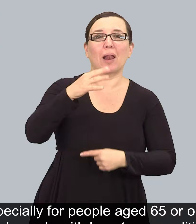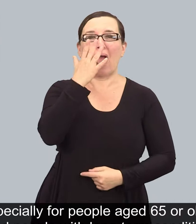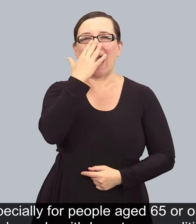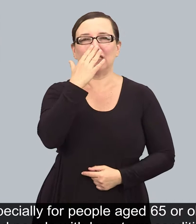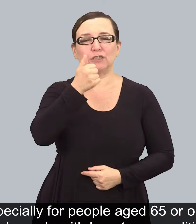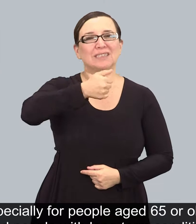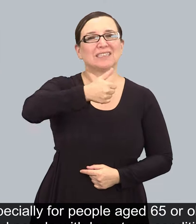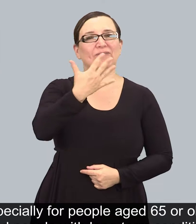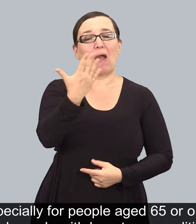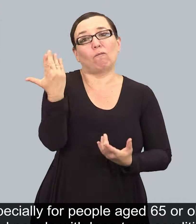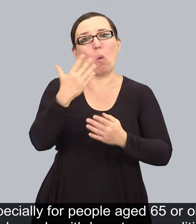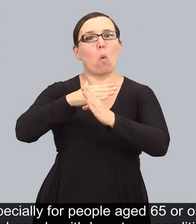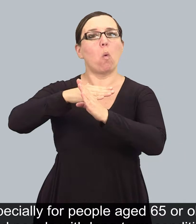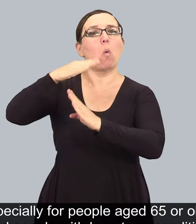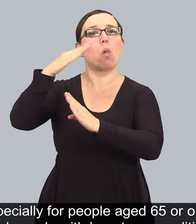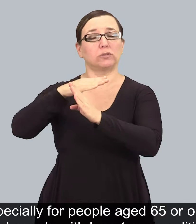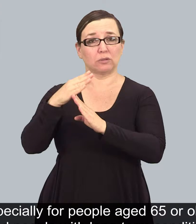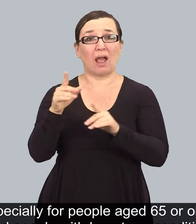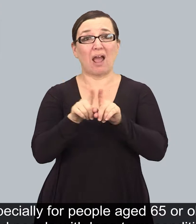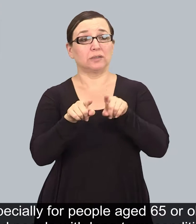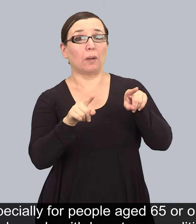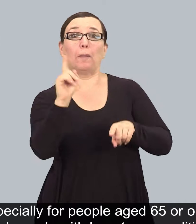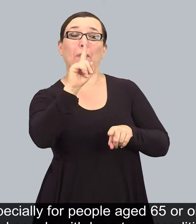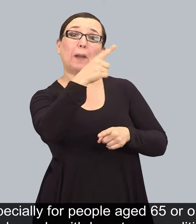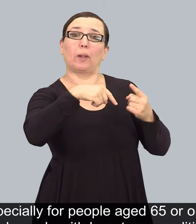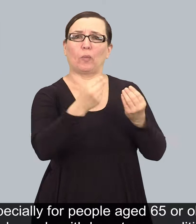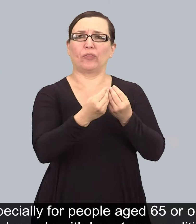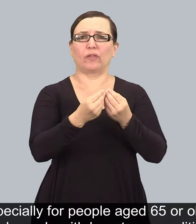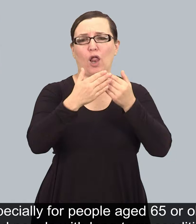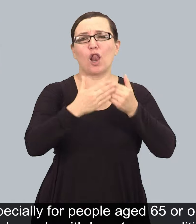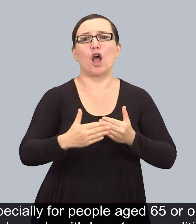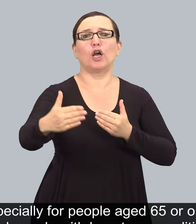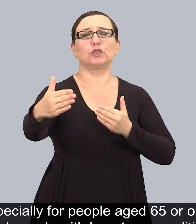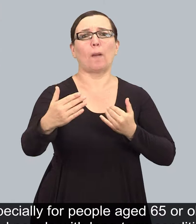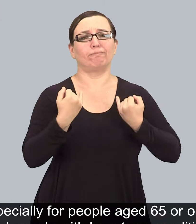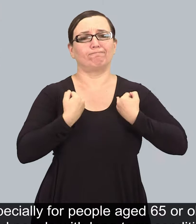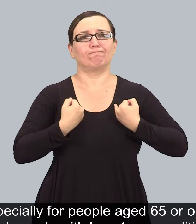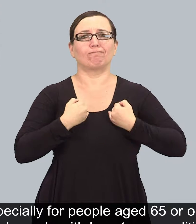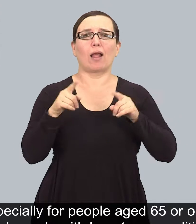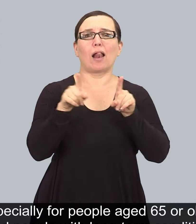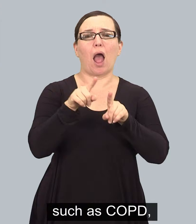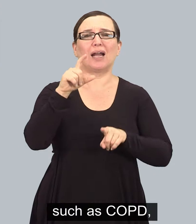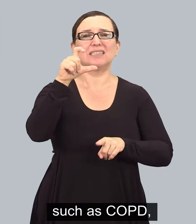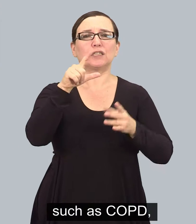people aged 65 or older and people with long-term conditions such as COPD,